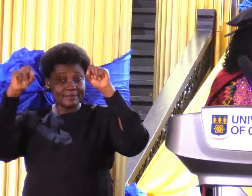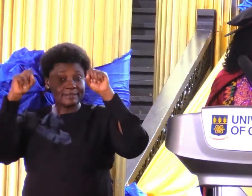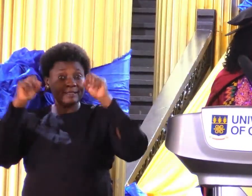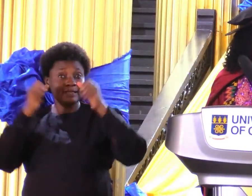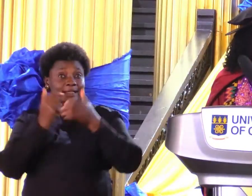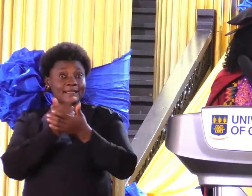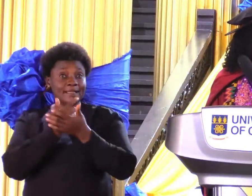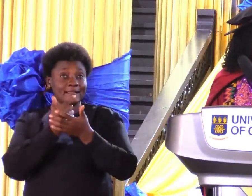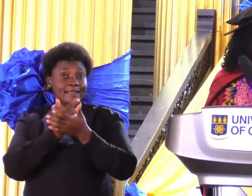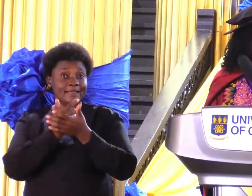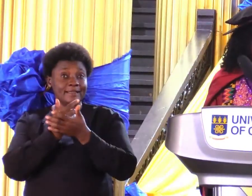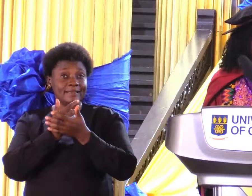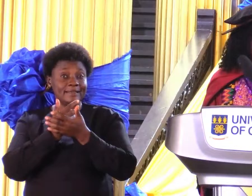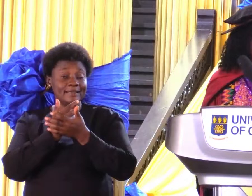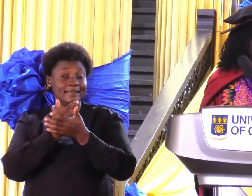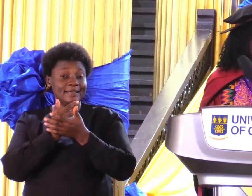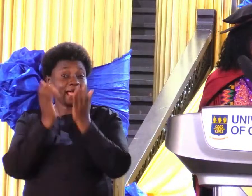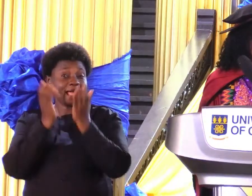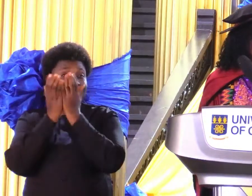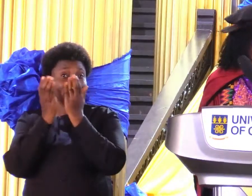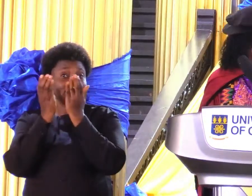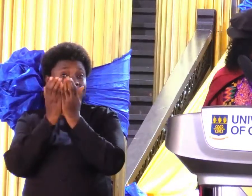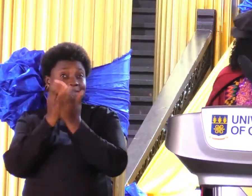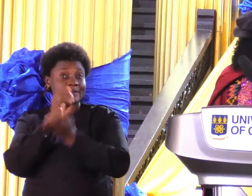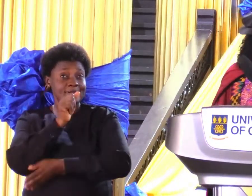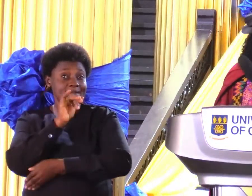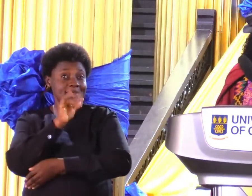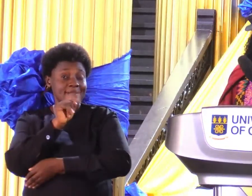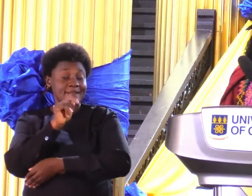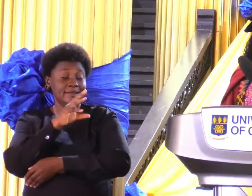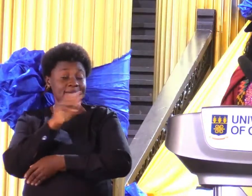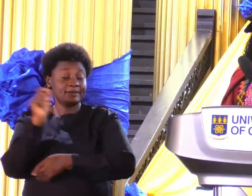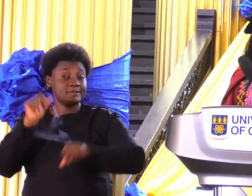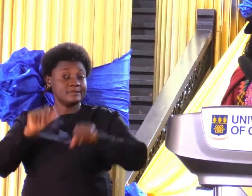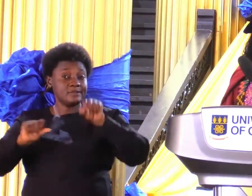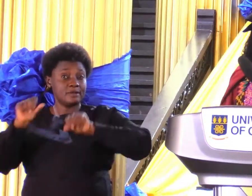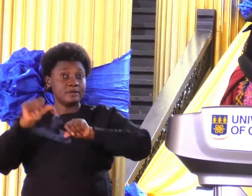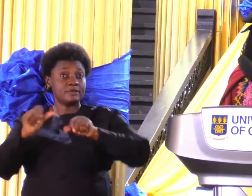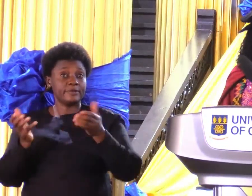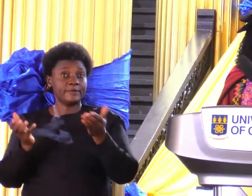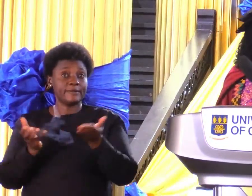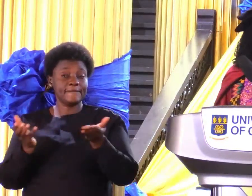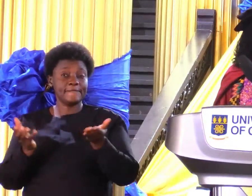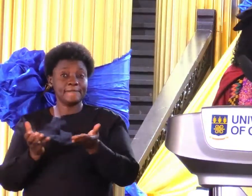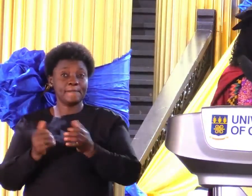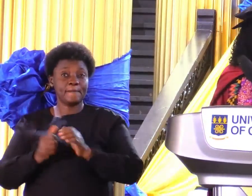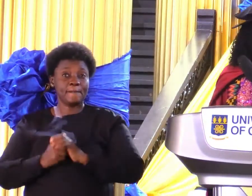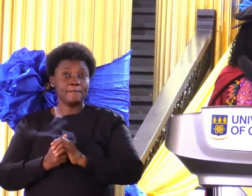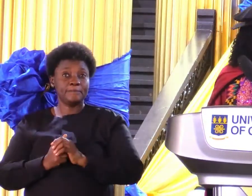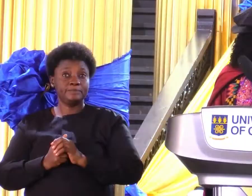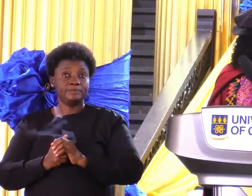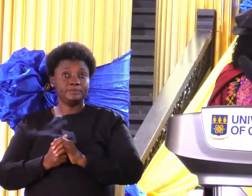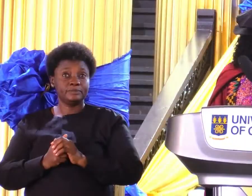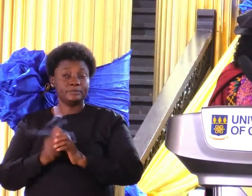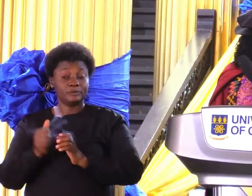Ghana Academy of Arts and Sciences and fellows of the Academy.